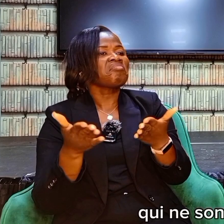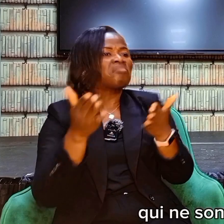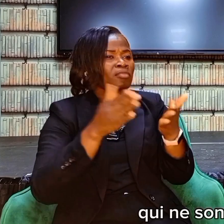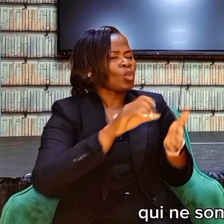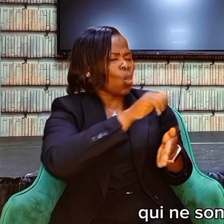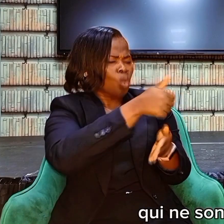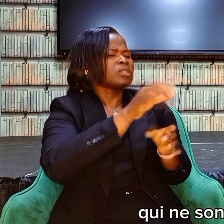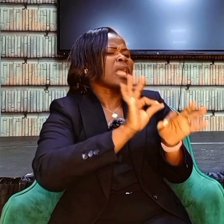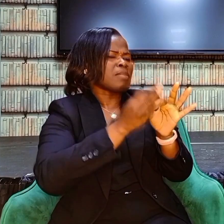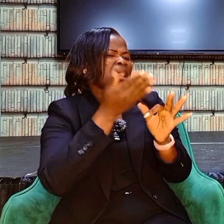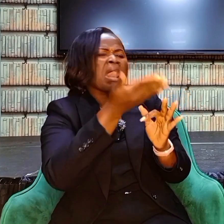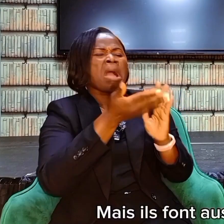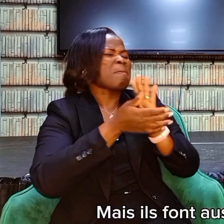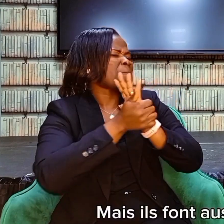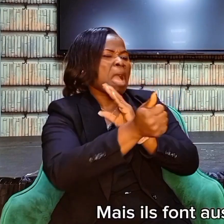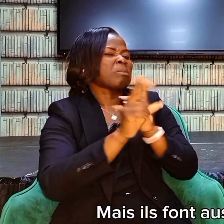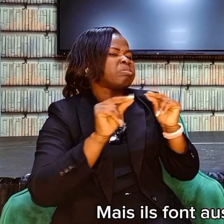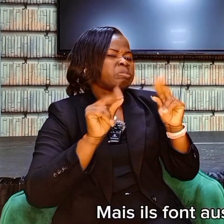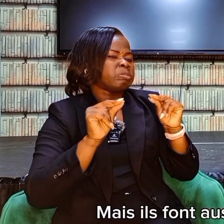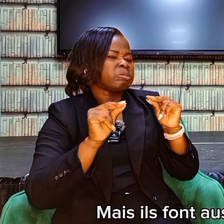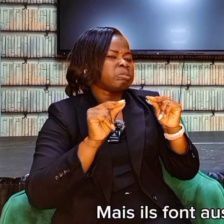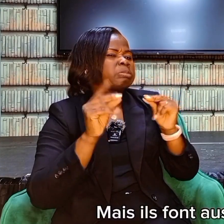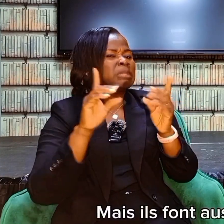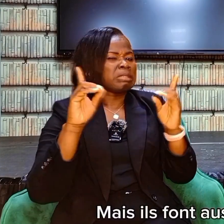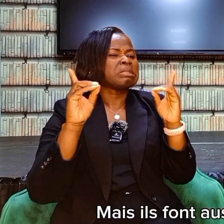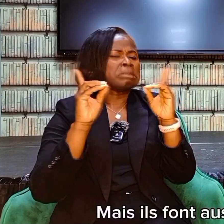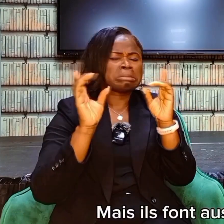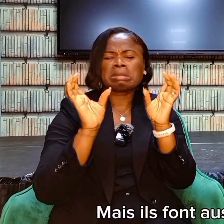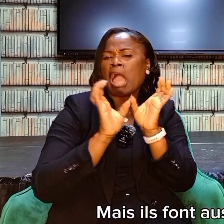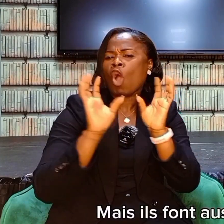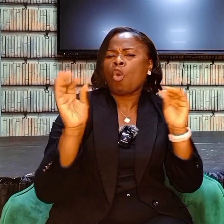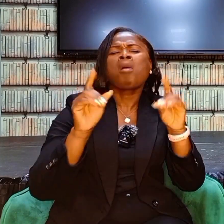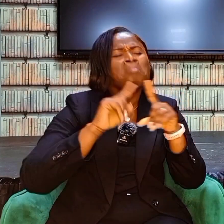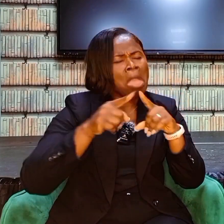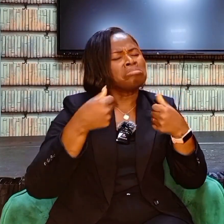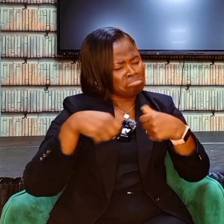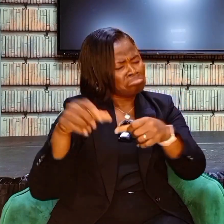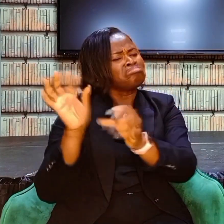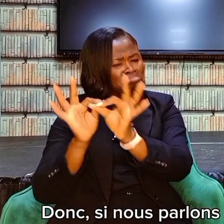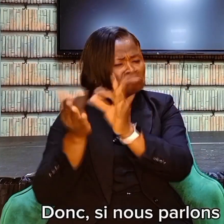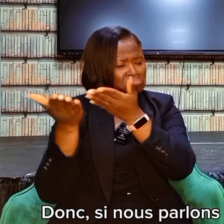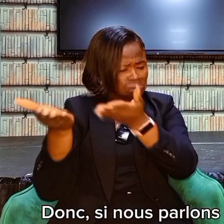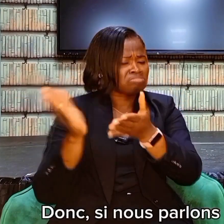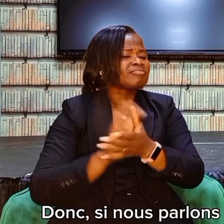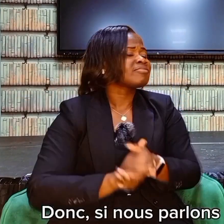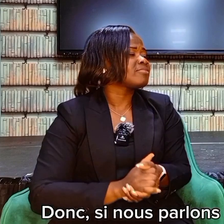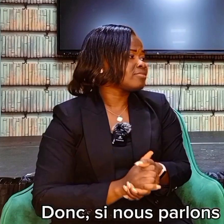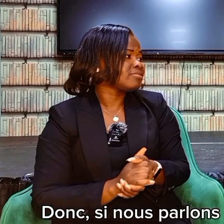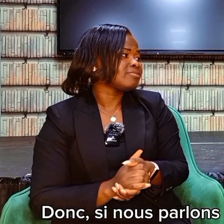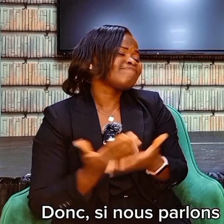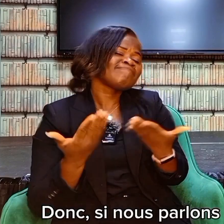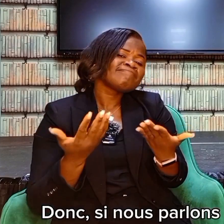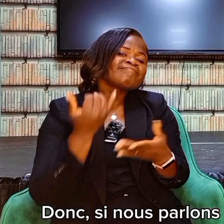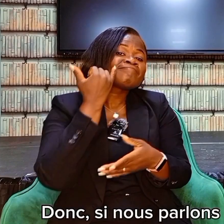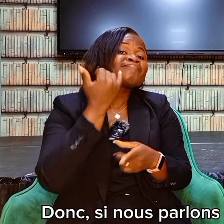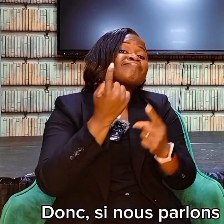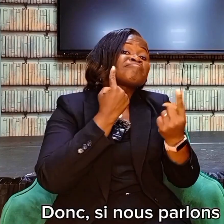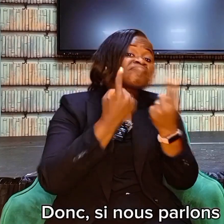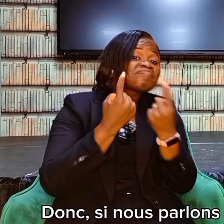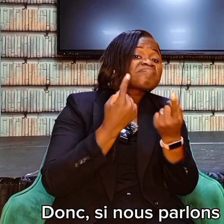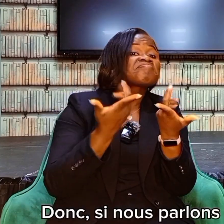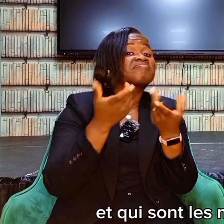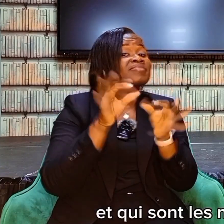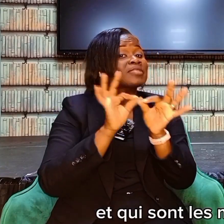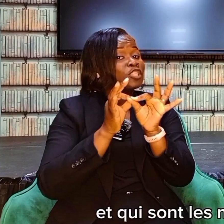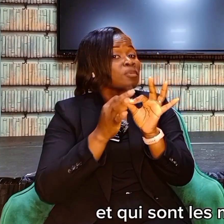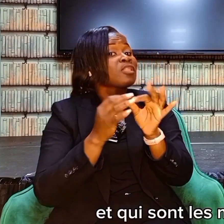who are not trained, but they are also doing the interpretation. So if we are talking about those who are